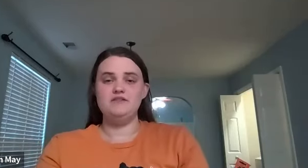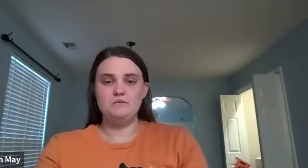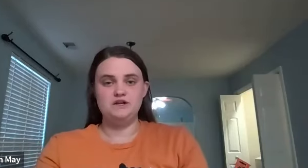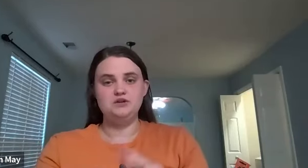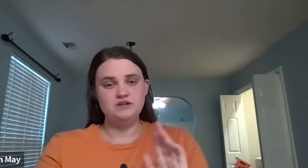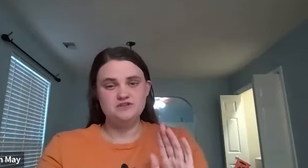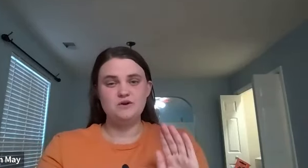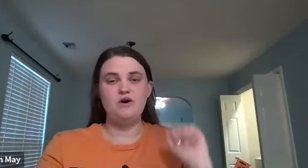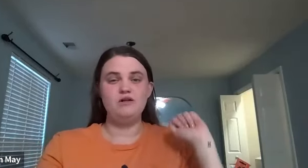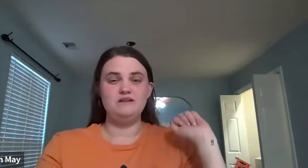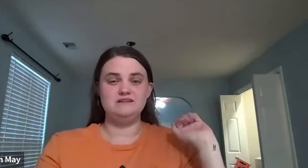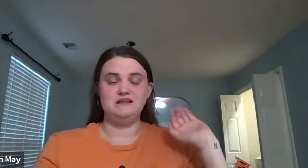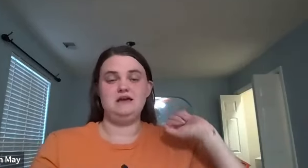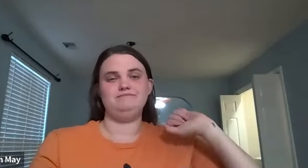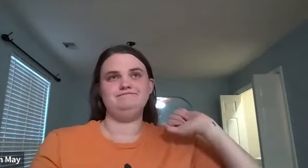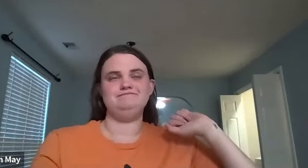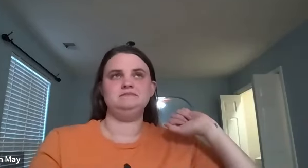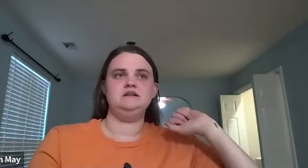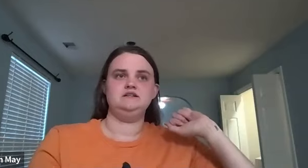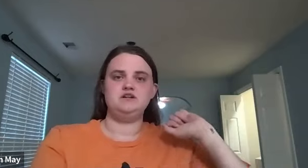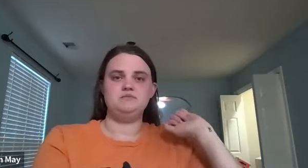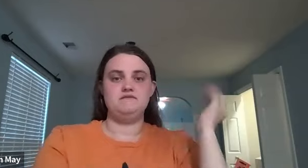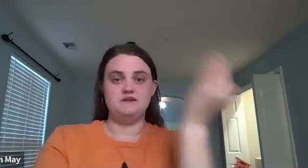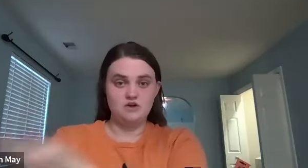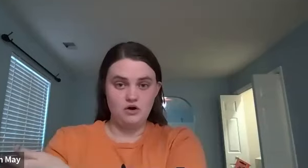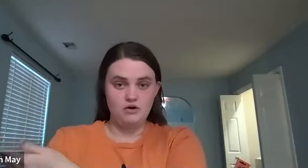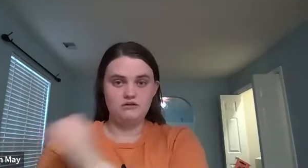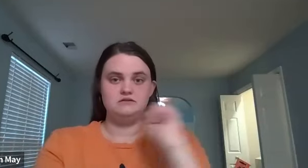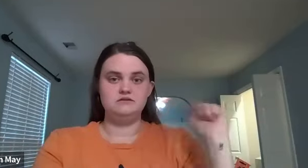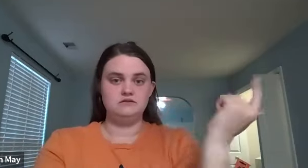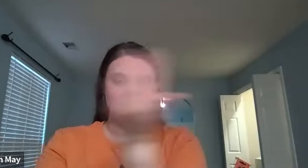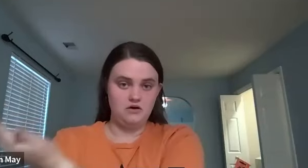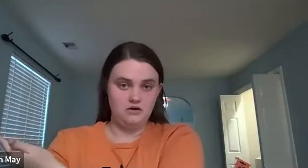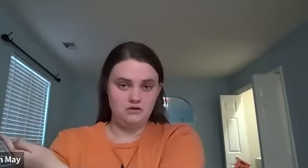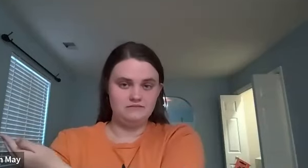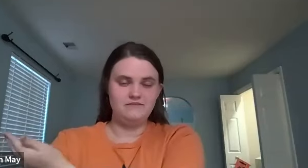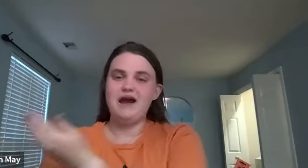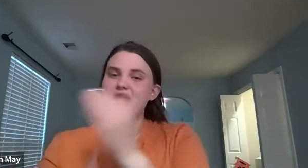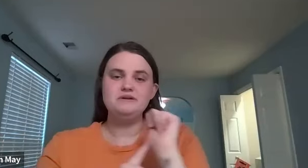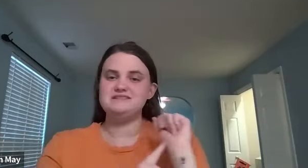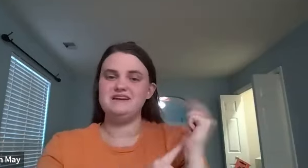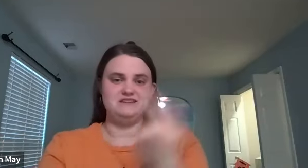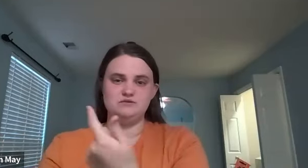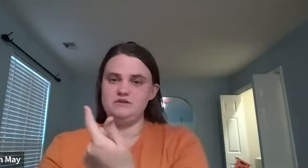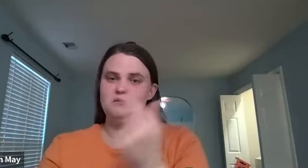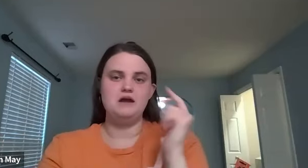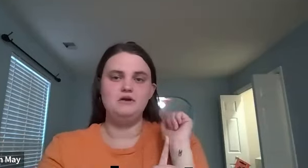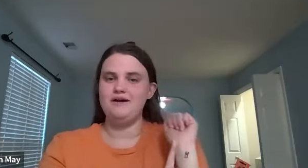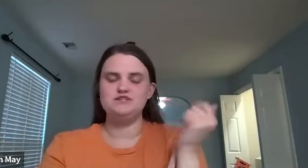Another one you can use for all is like, starting with that fist, all. I always like this one though. I don't know. I've just